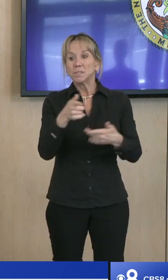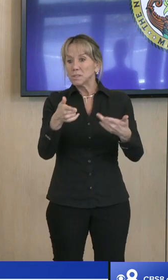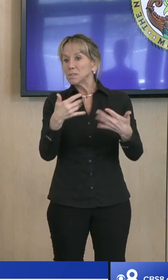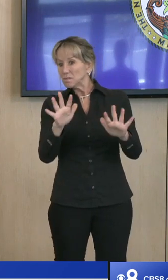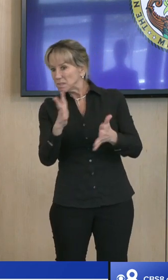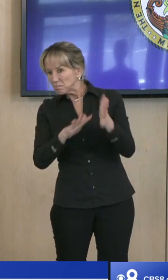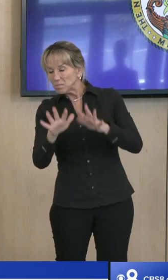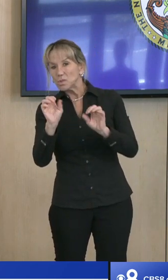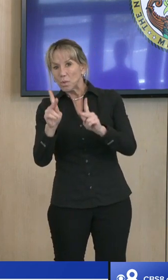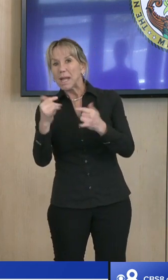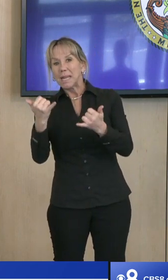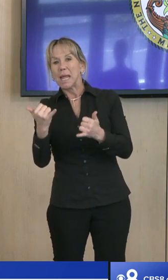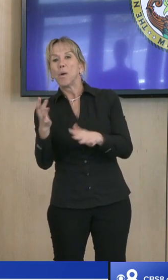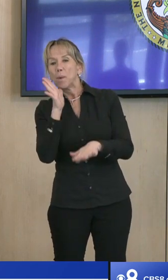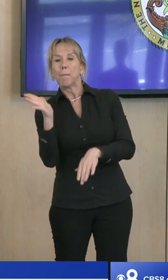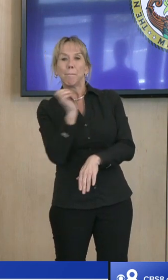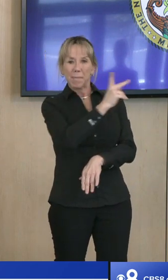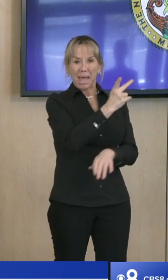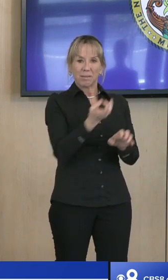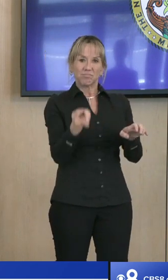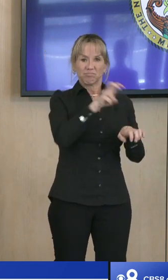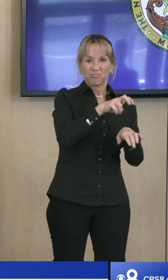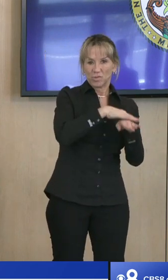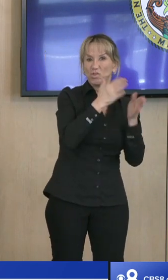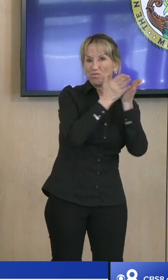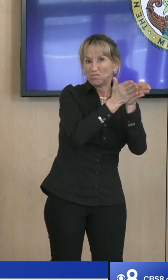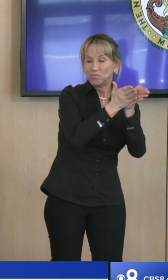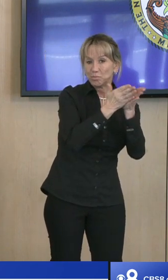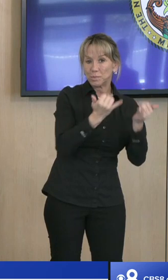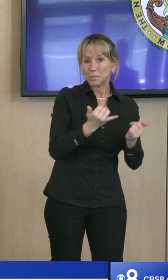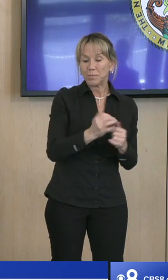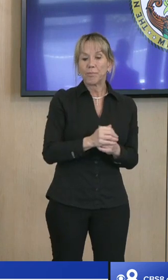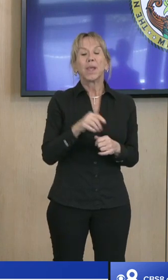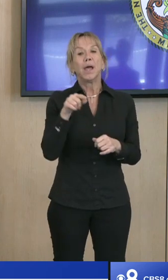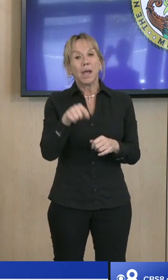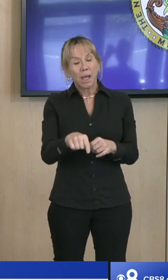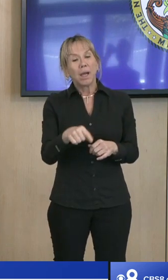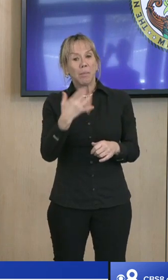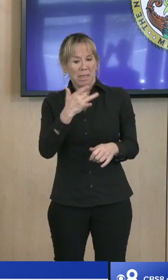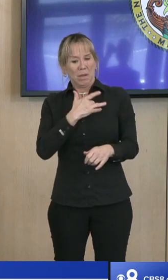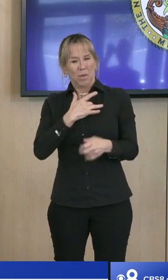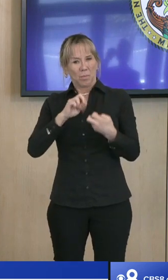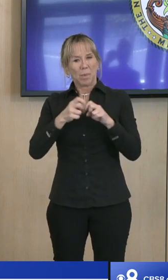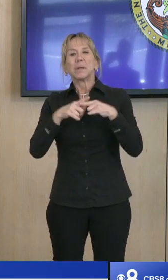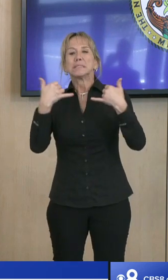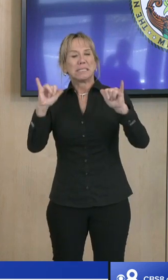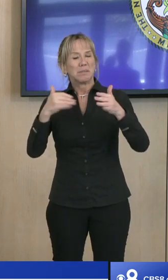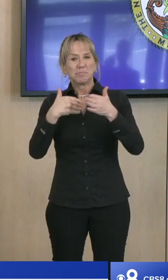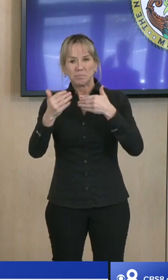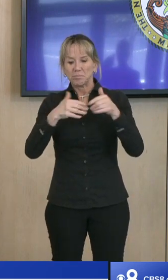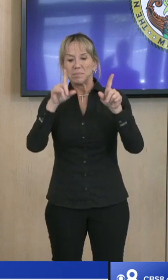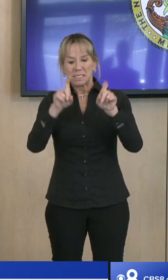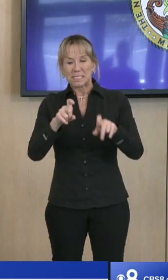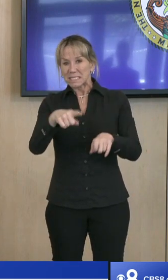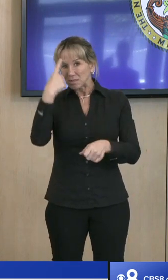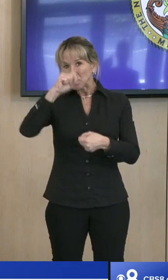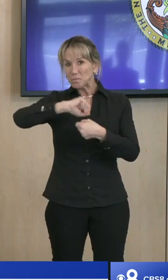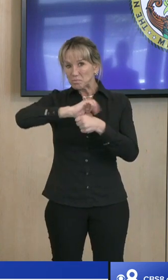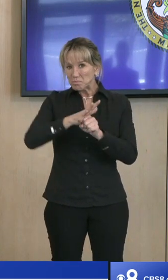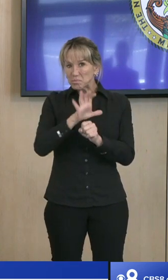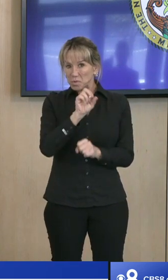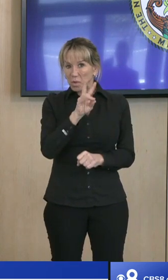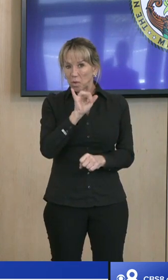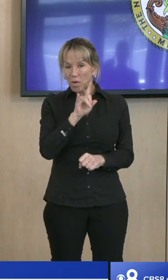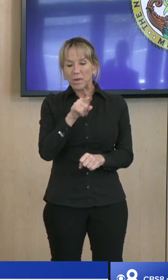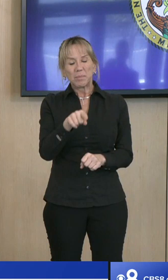returned to the ship today. As a precaution, this individual was tested for COVID and is negative for the virus.